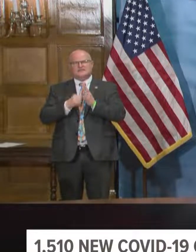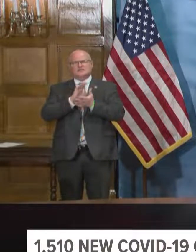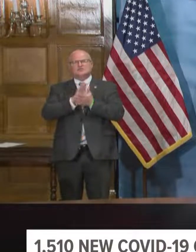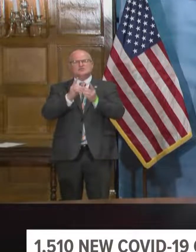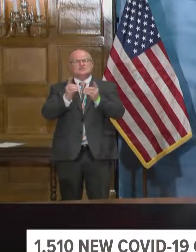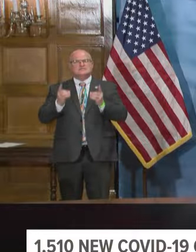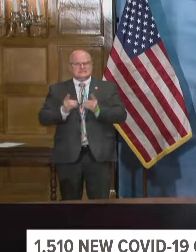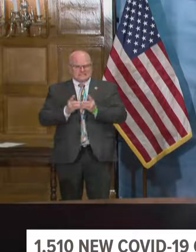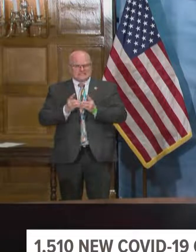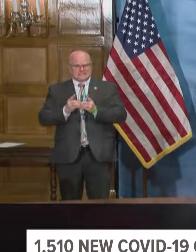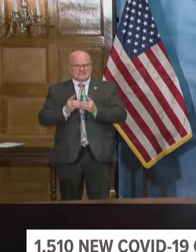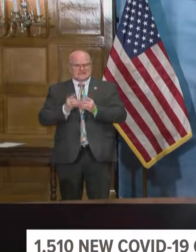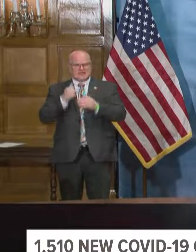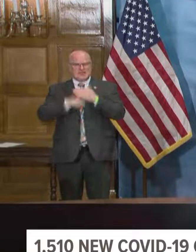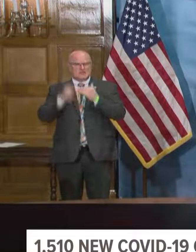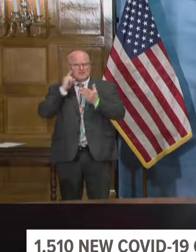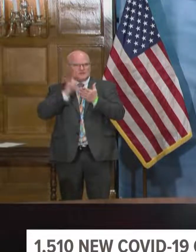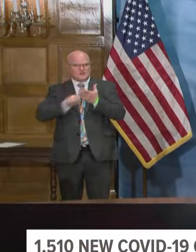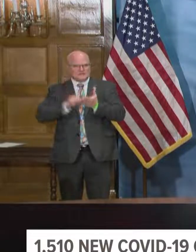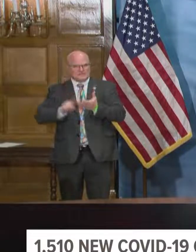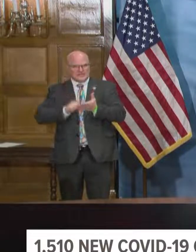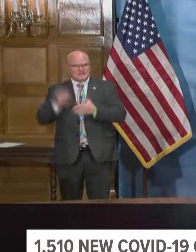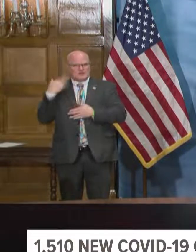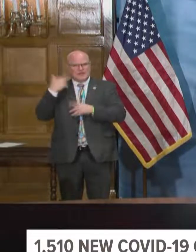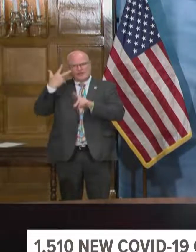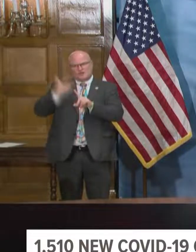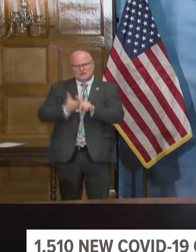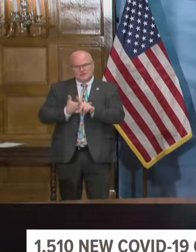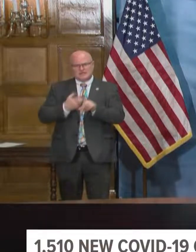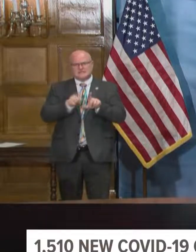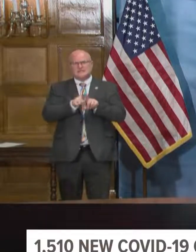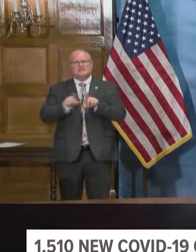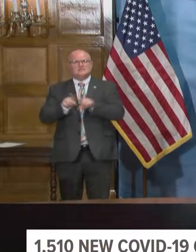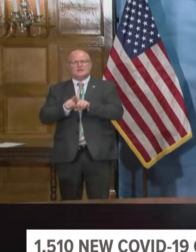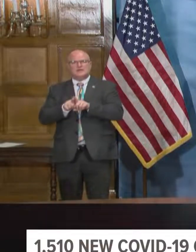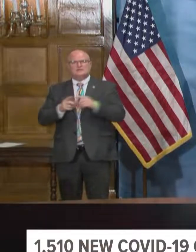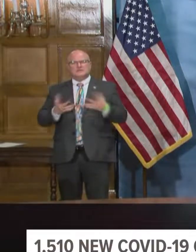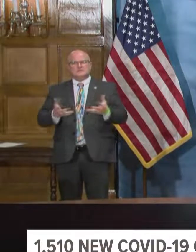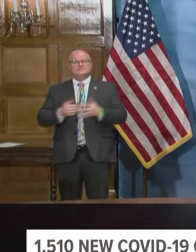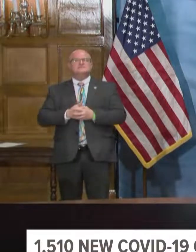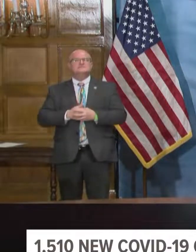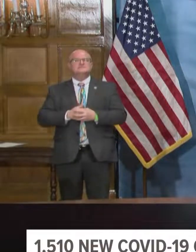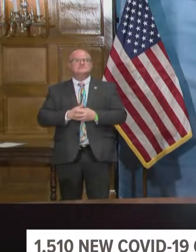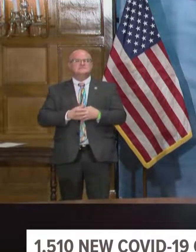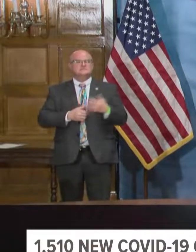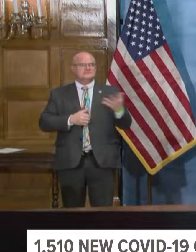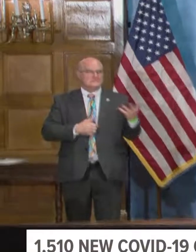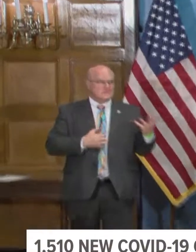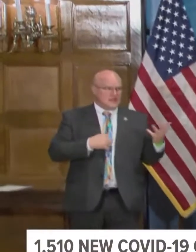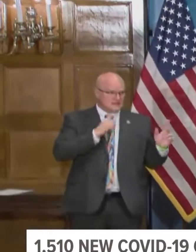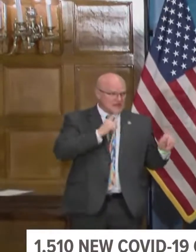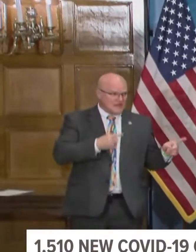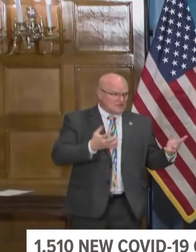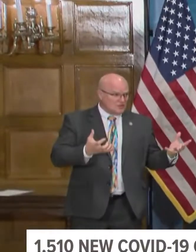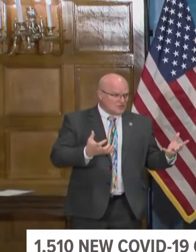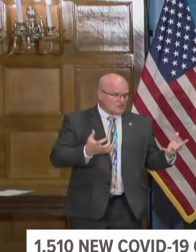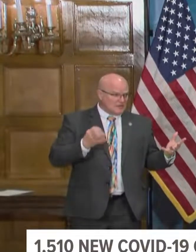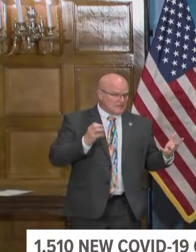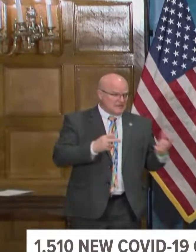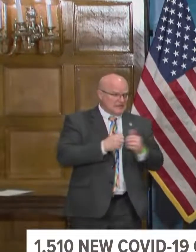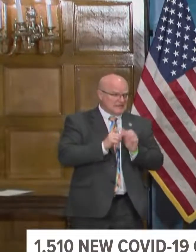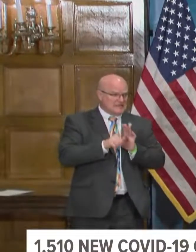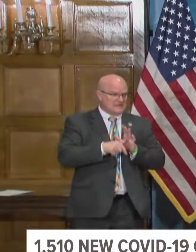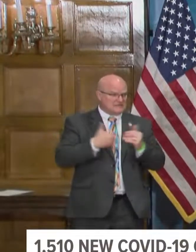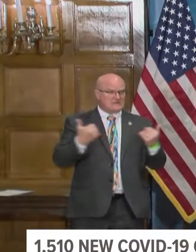being under investigation for the last 3 months, as well as the audit. Do you have an answer, or do you want to get back with them